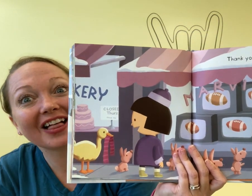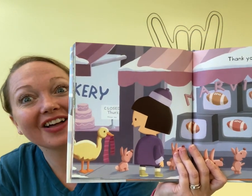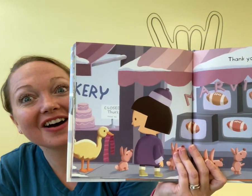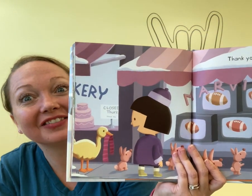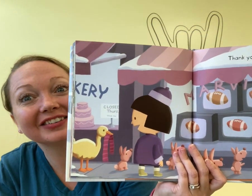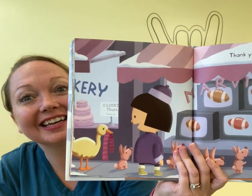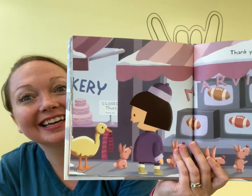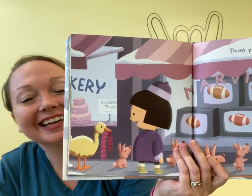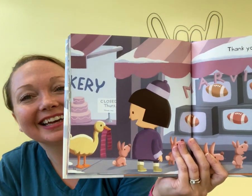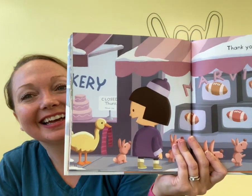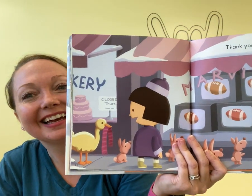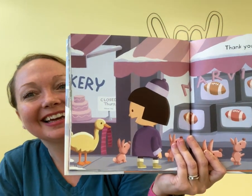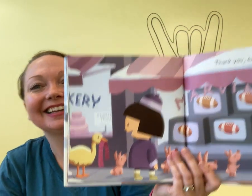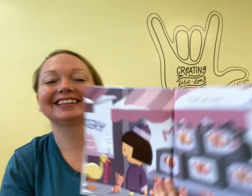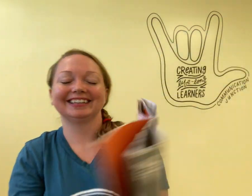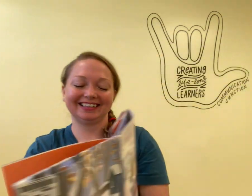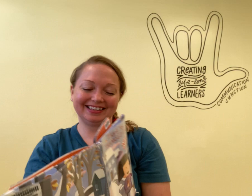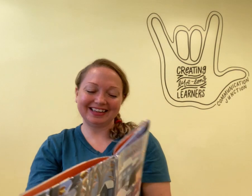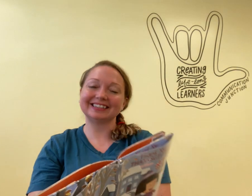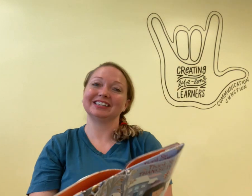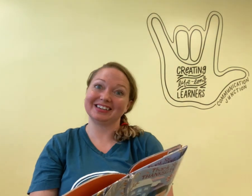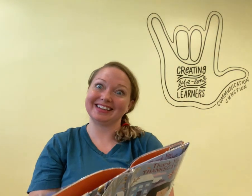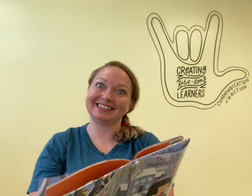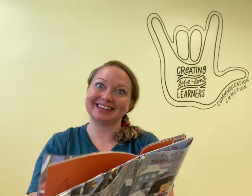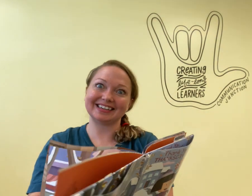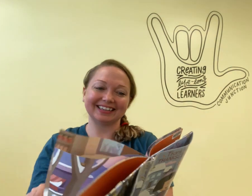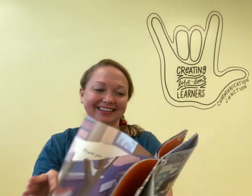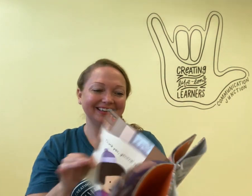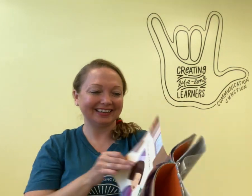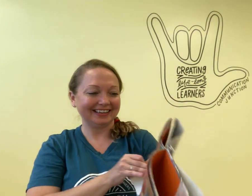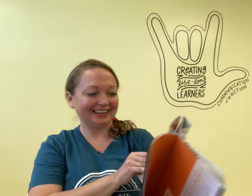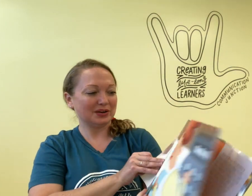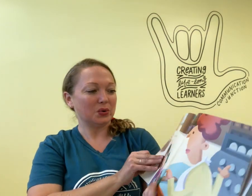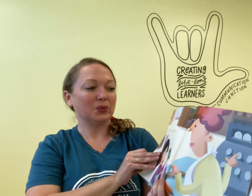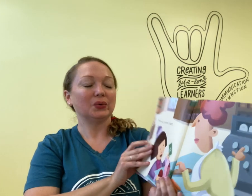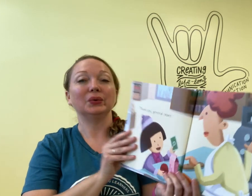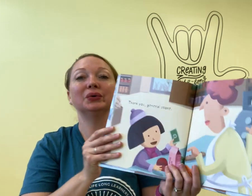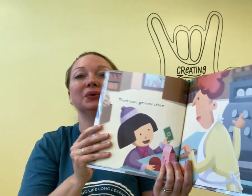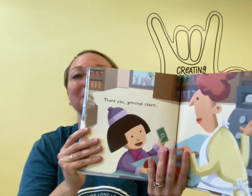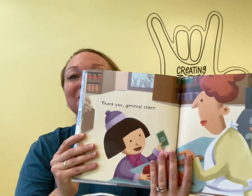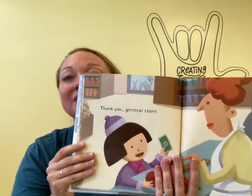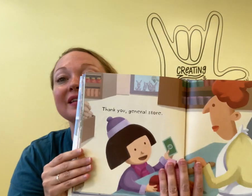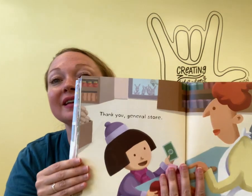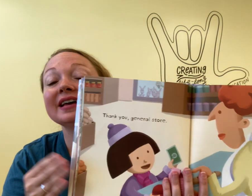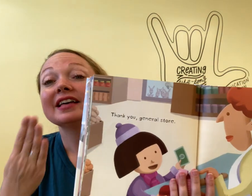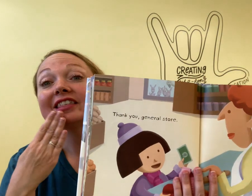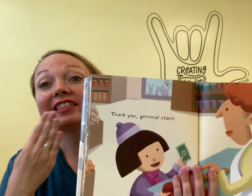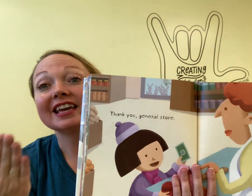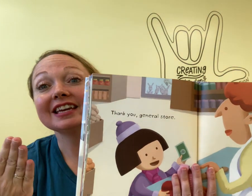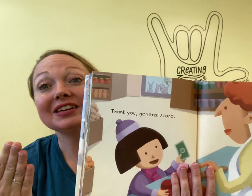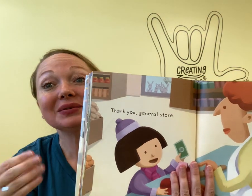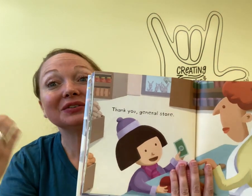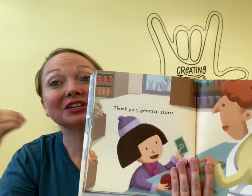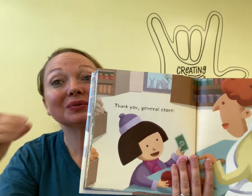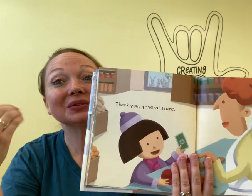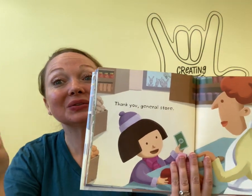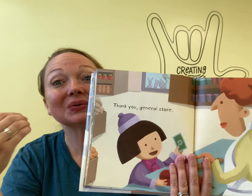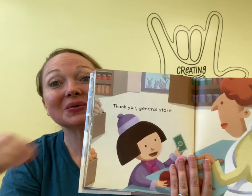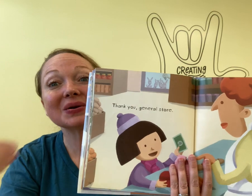off. He's such a nice duck. Oh, thank you, General